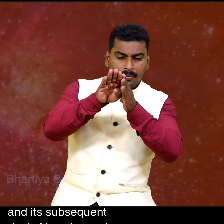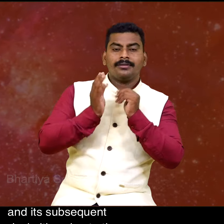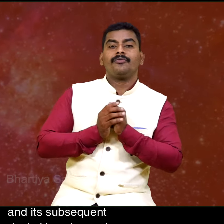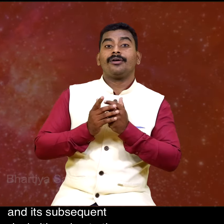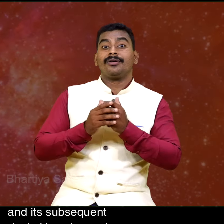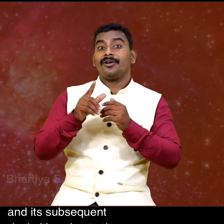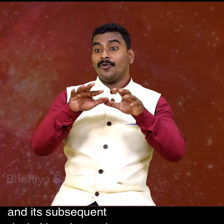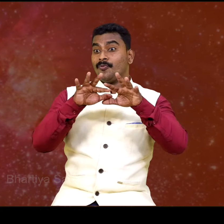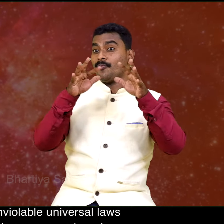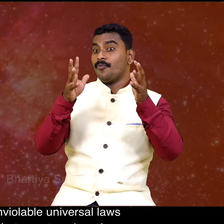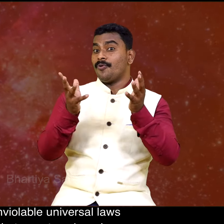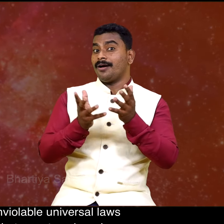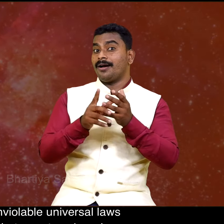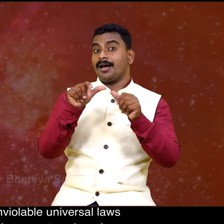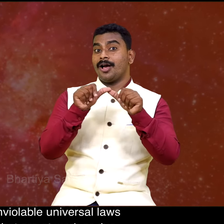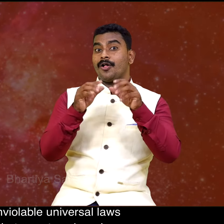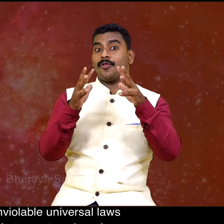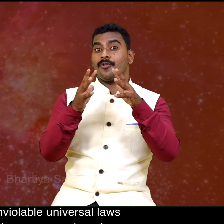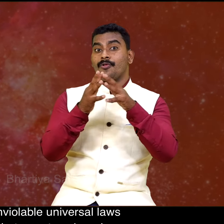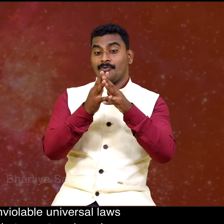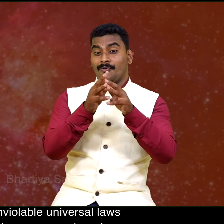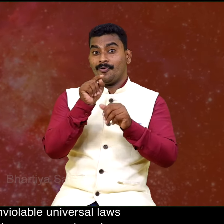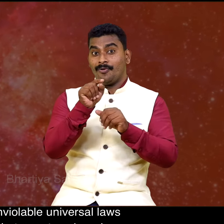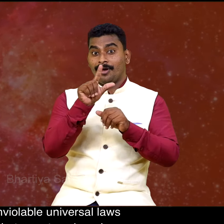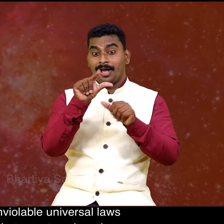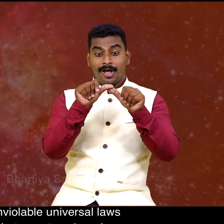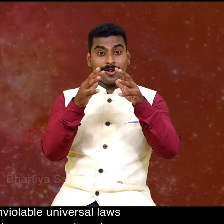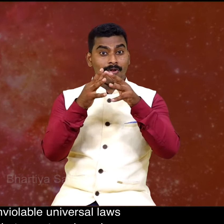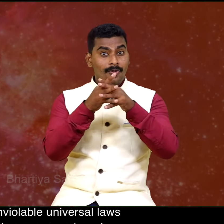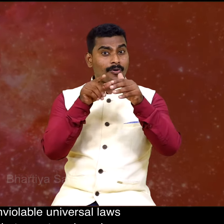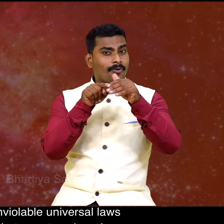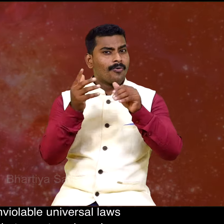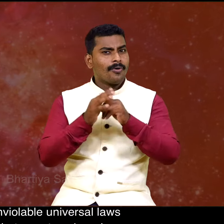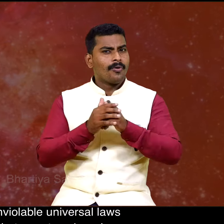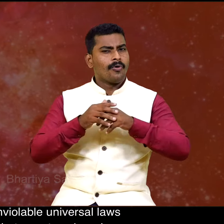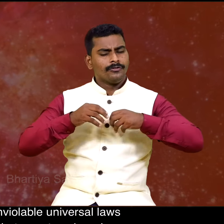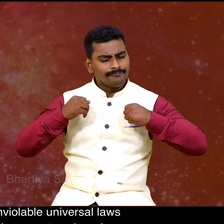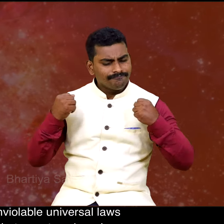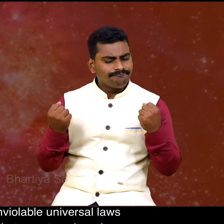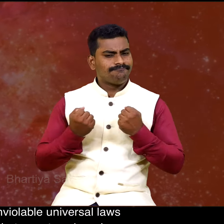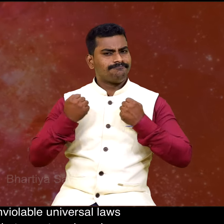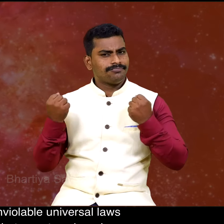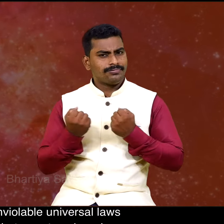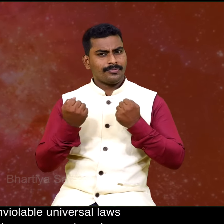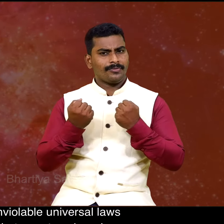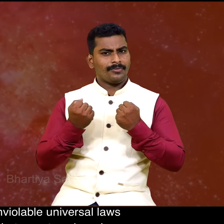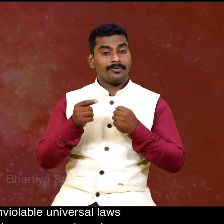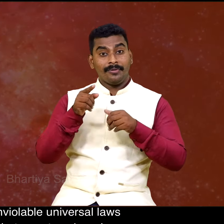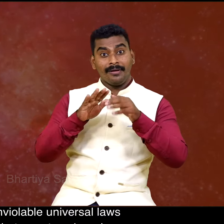due to the inviolable universal laws that are all at work or due